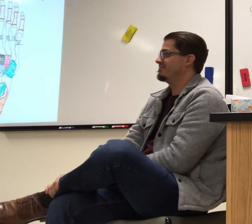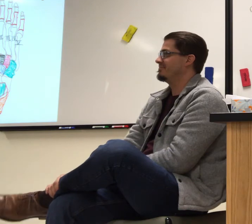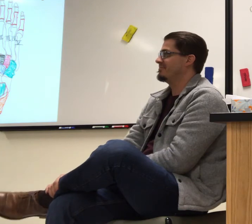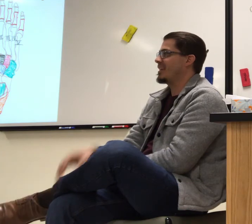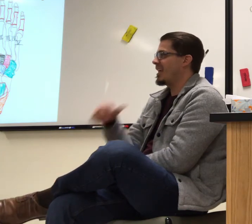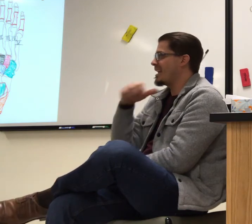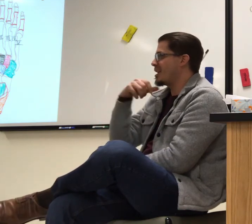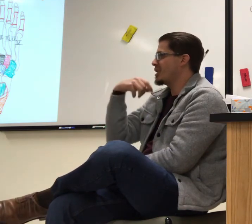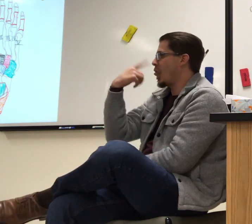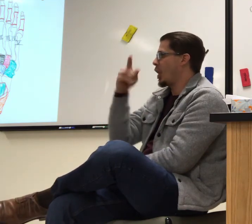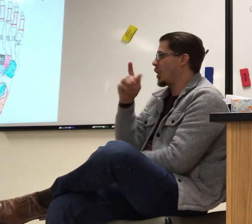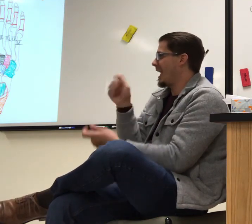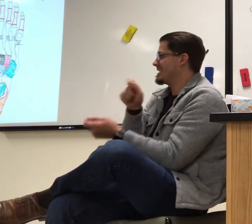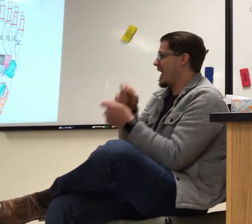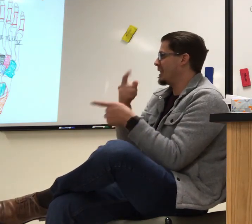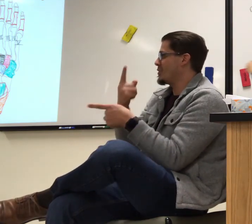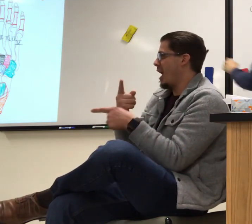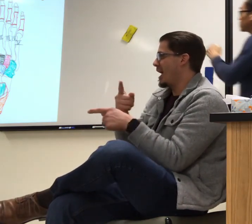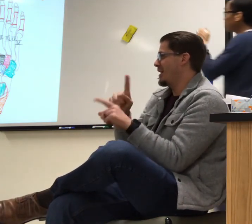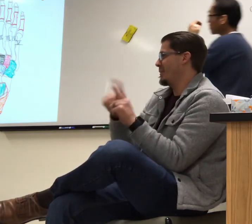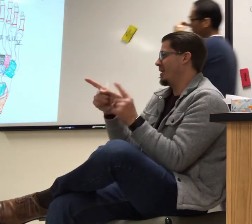green for middle.